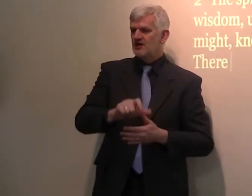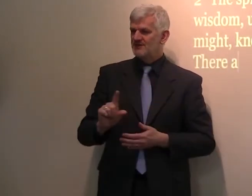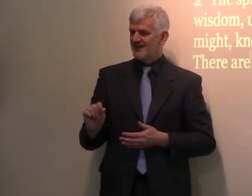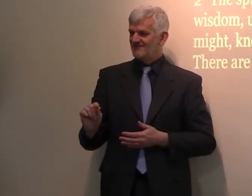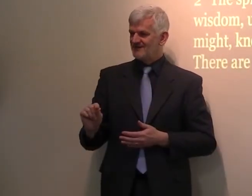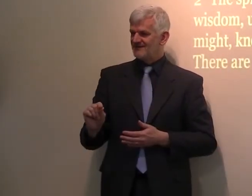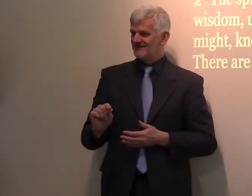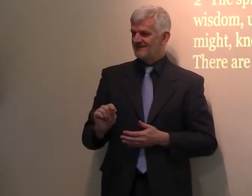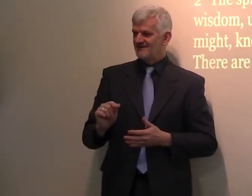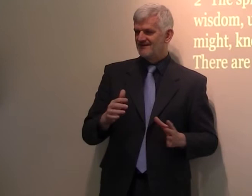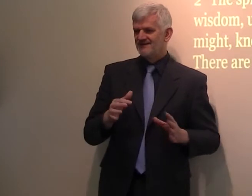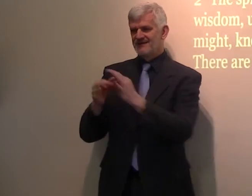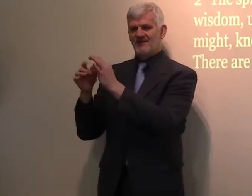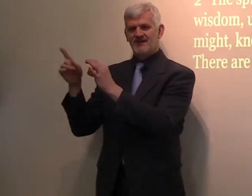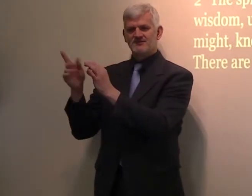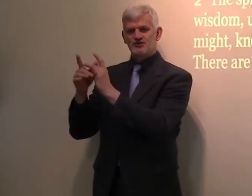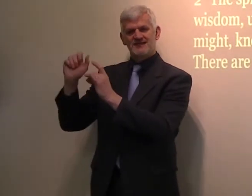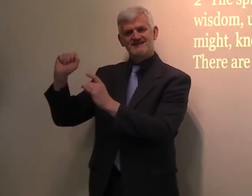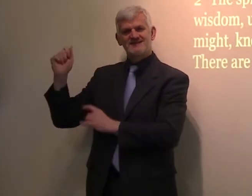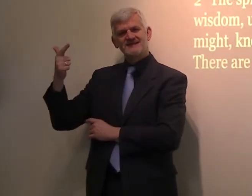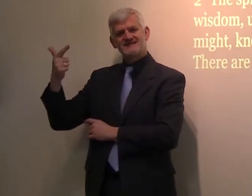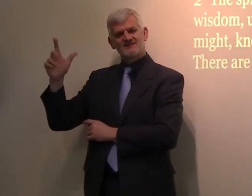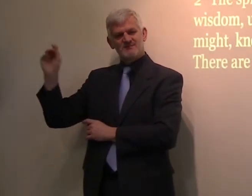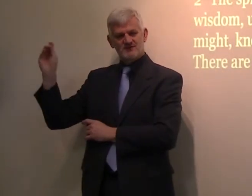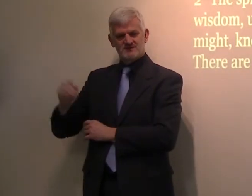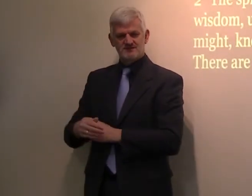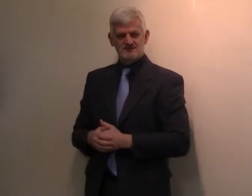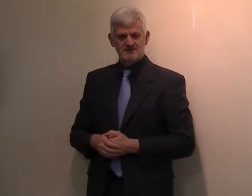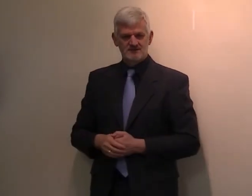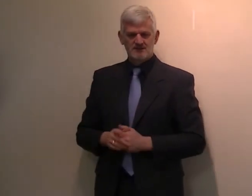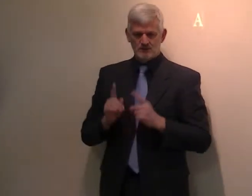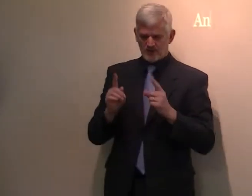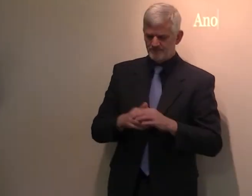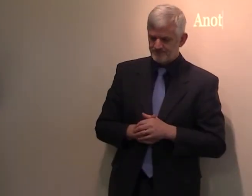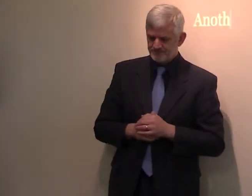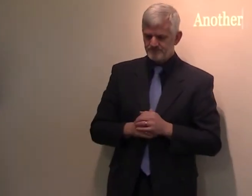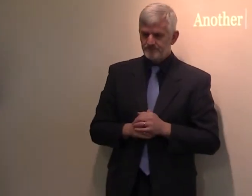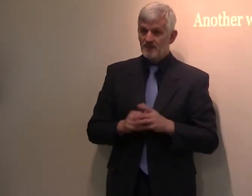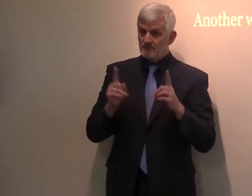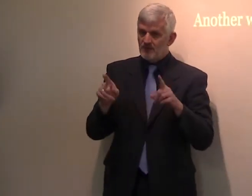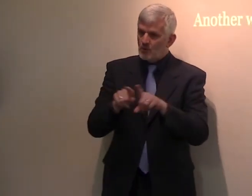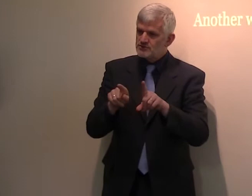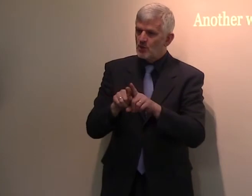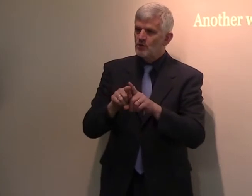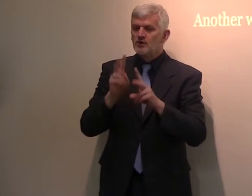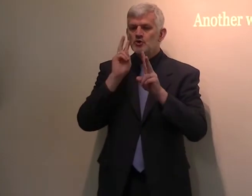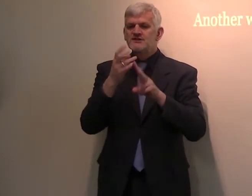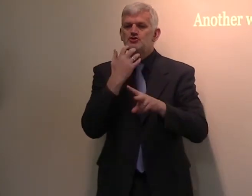another way to understand it is the candlestick in the temple had seven branches. And I'm going back here